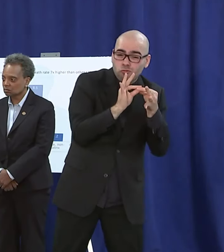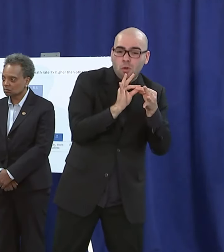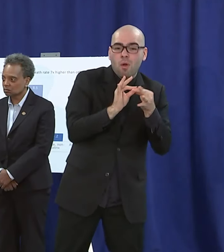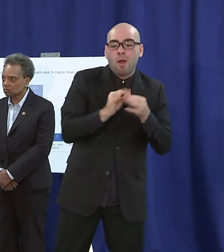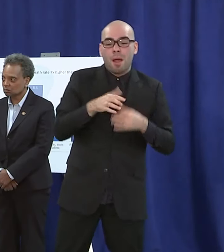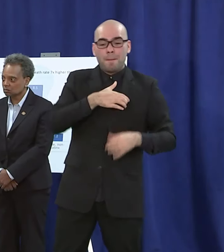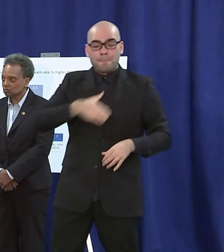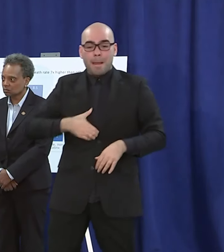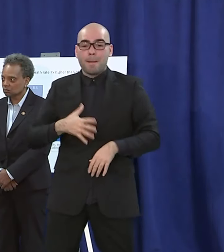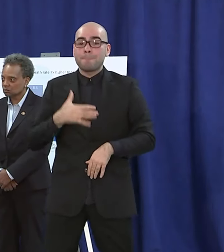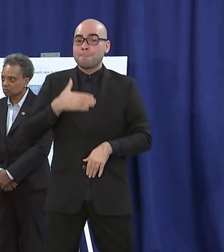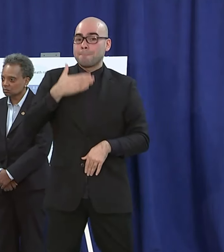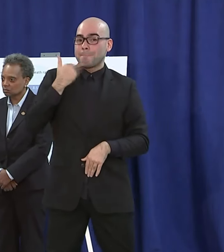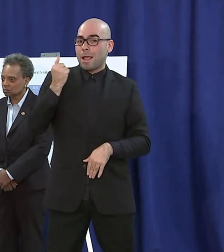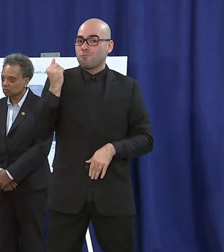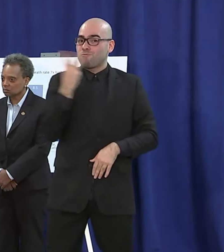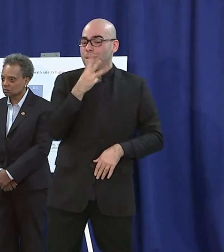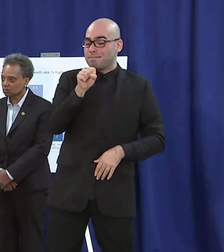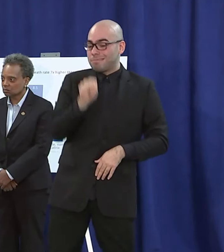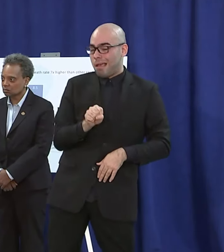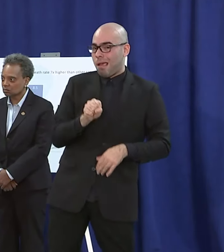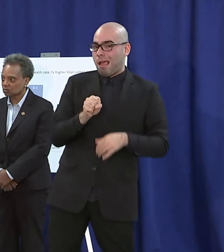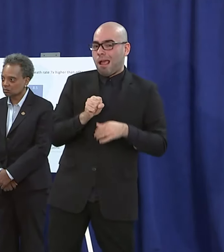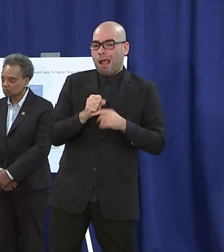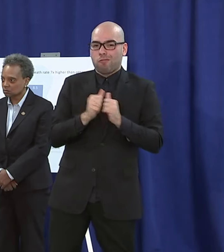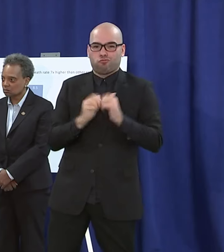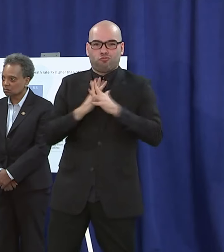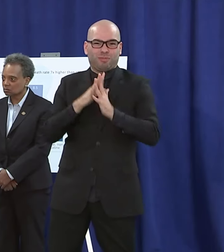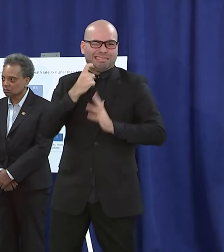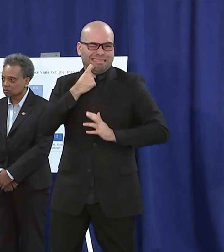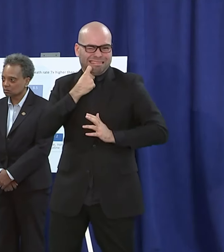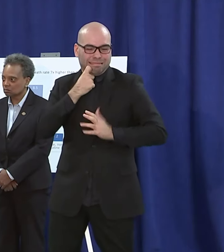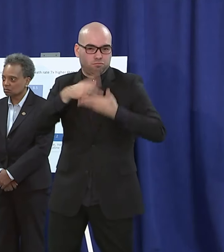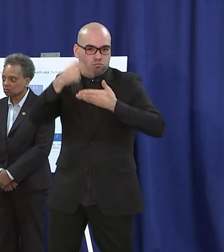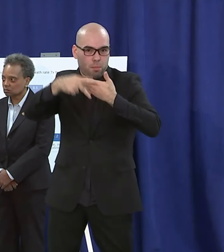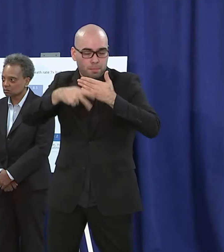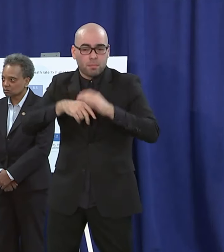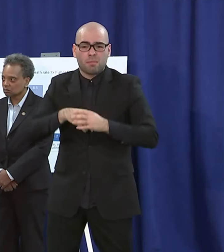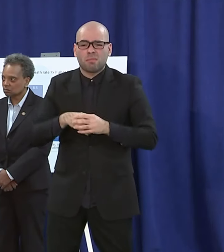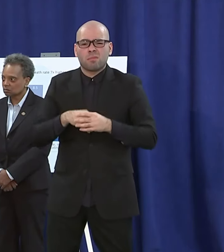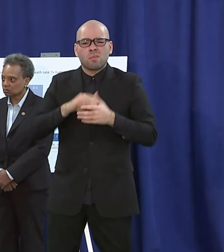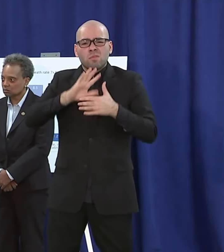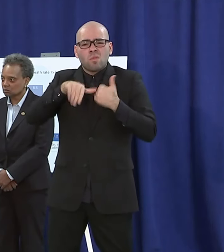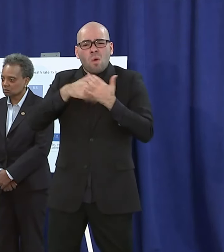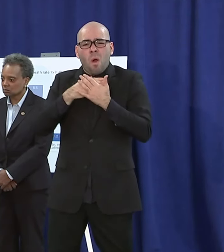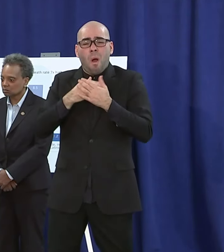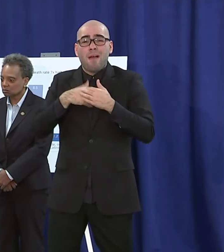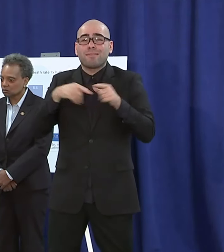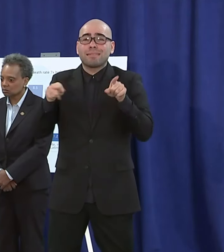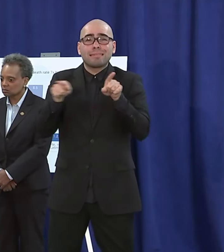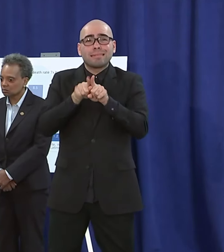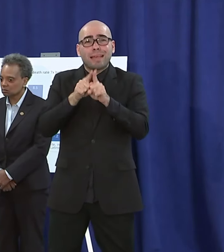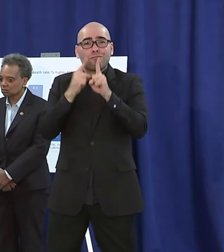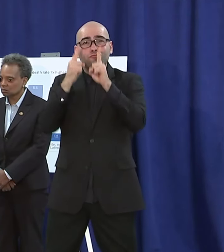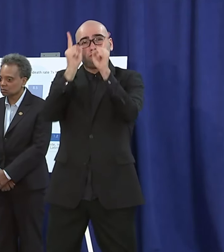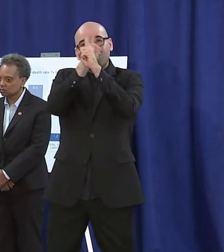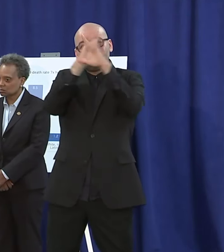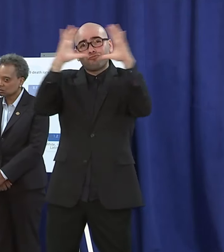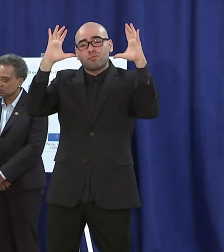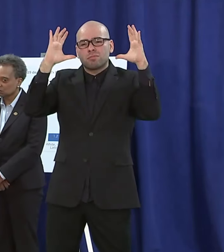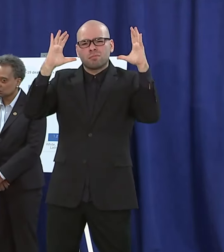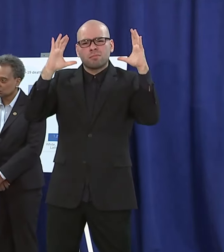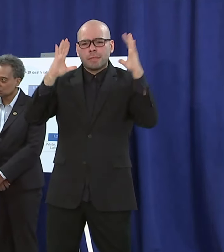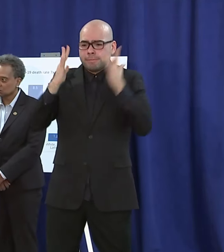West South campaign, they're based on the same optimistic and uplifting premise, that we can